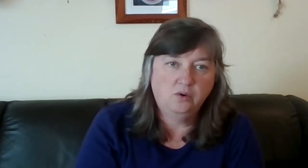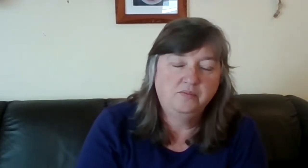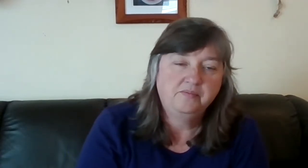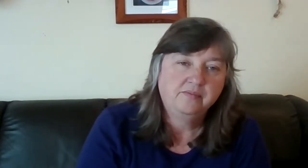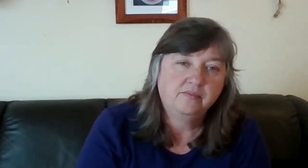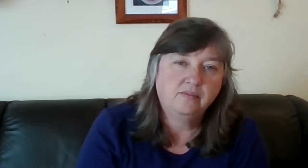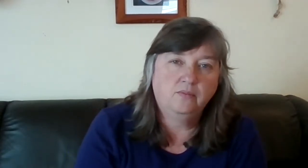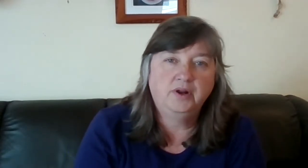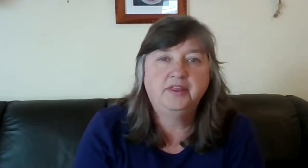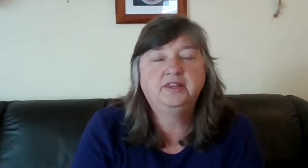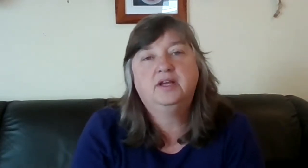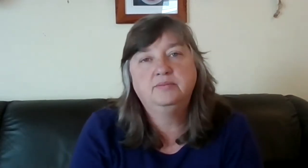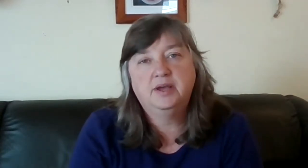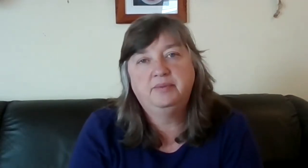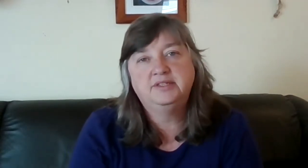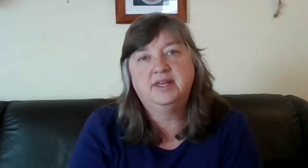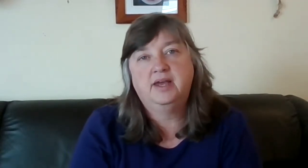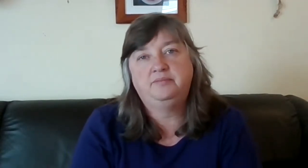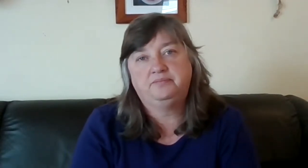So one thing that comes up is that